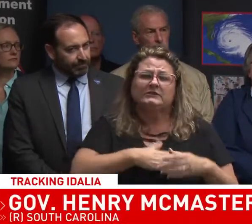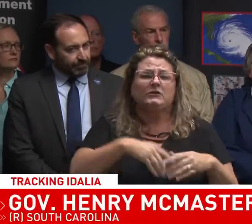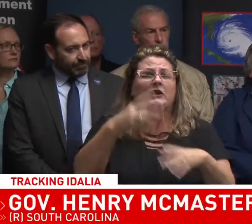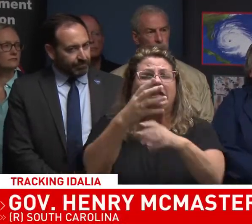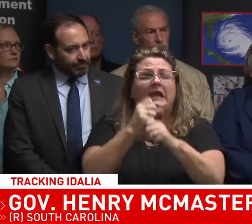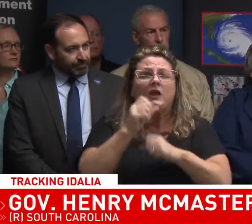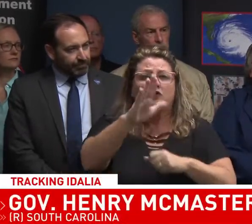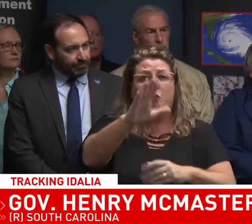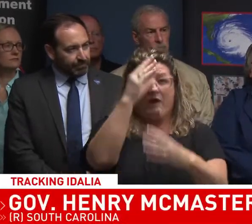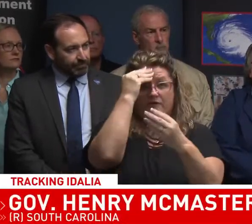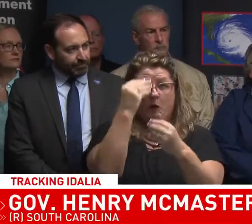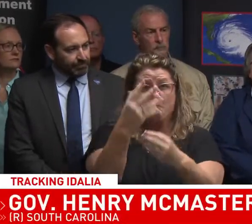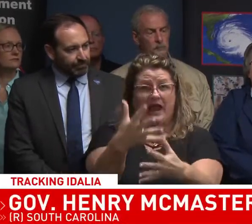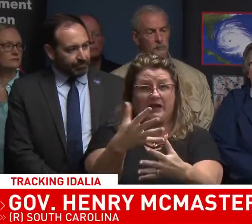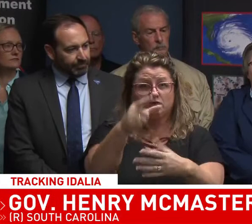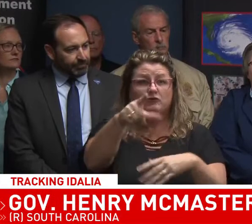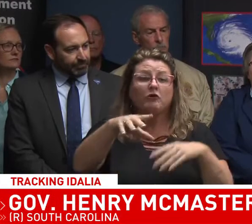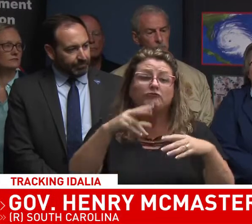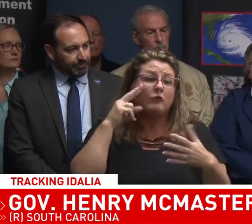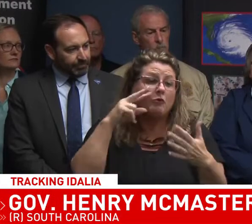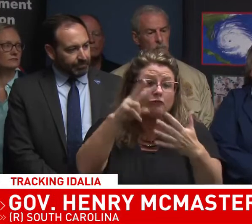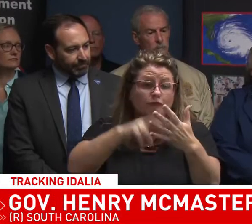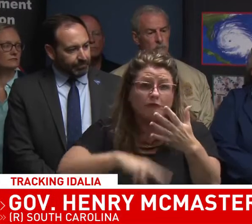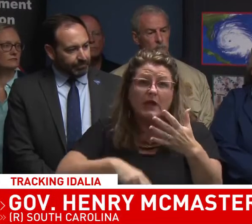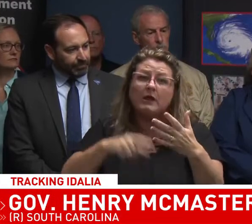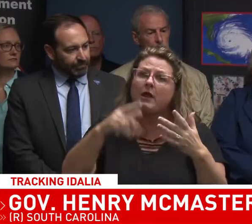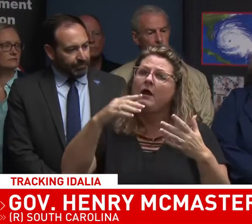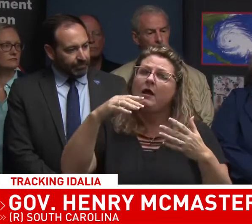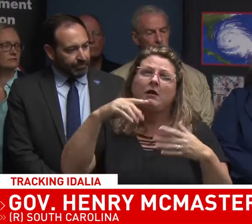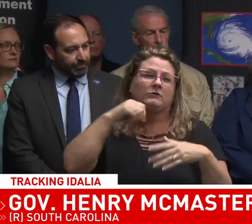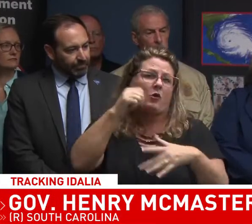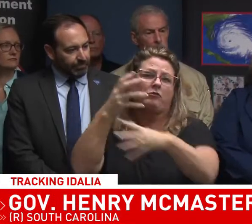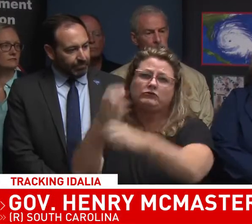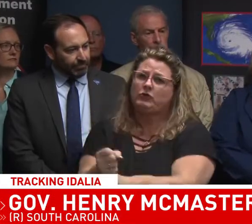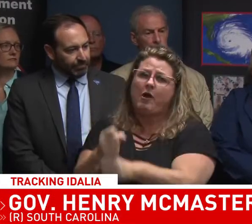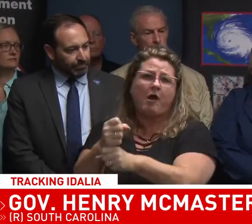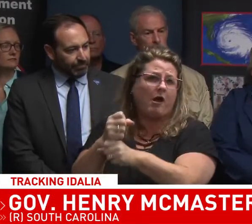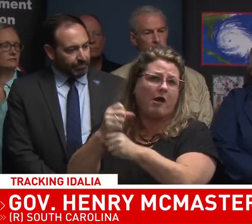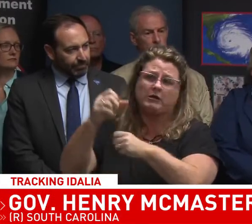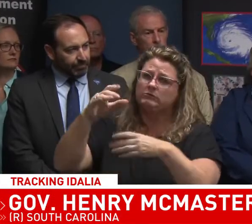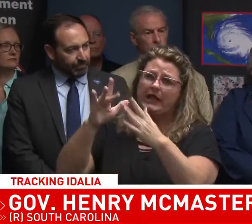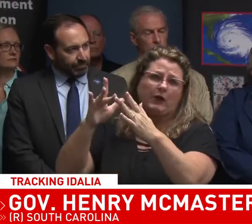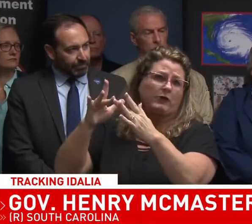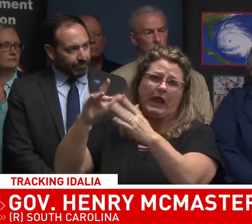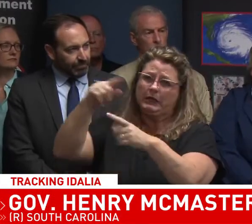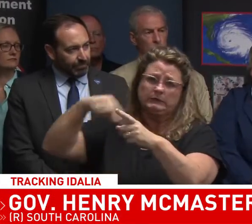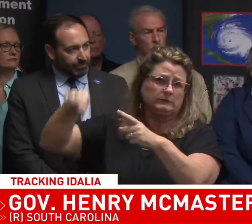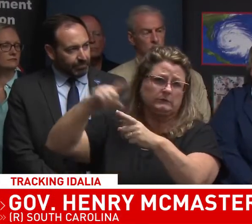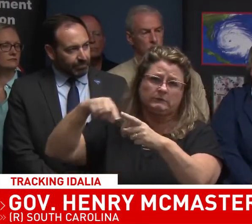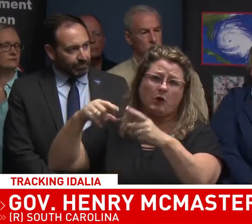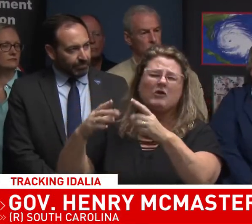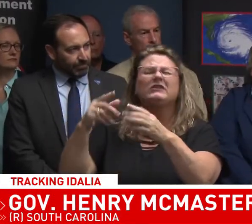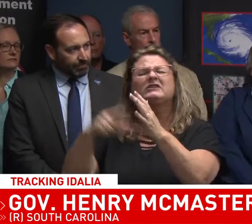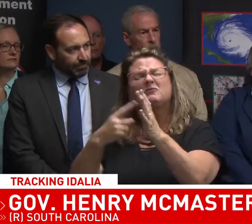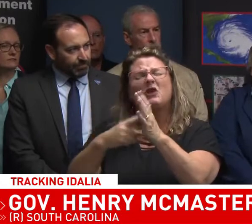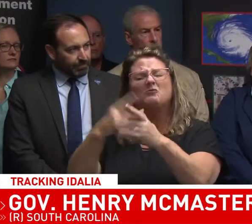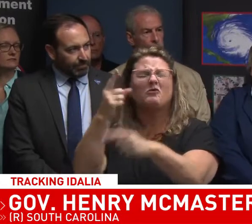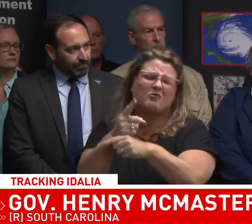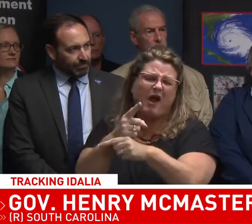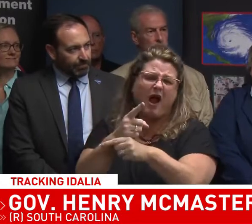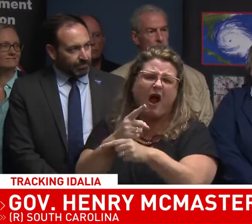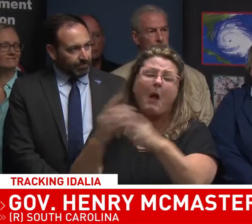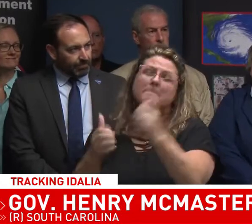official sources. There's always a lot of chatter in the social media. A lot of it is right. Most of it is probably